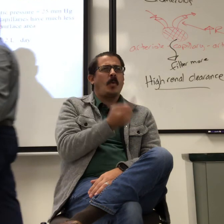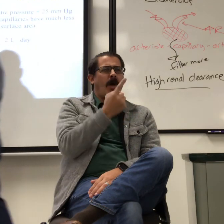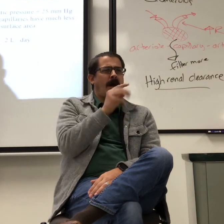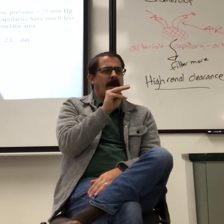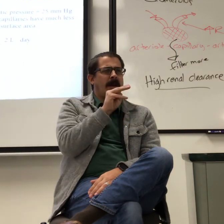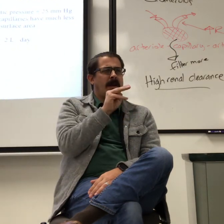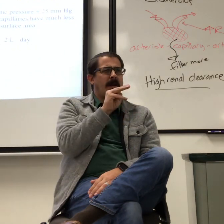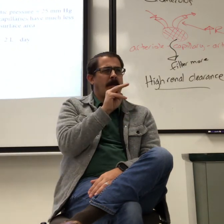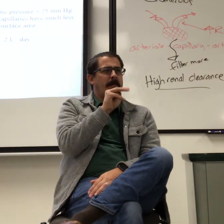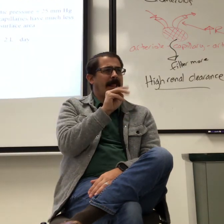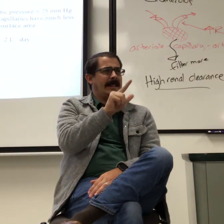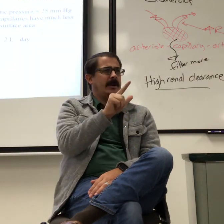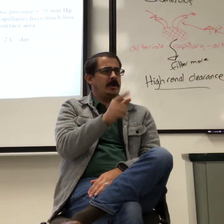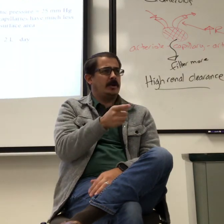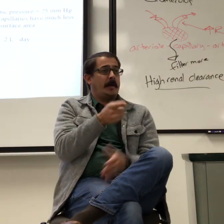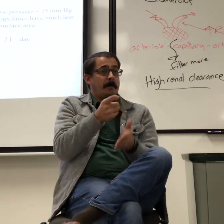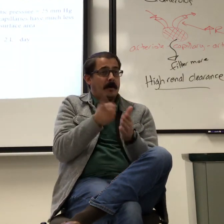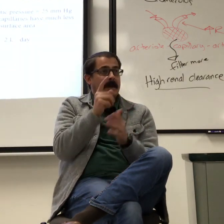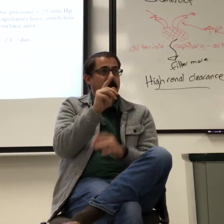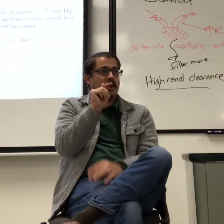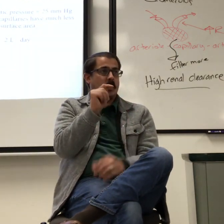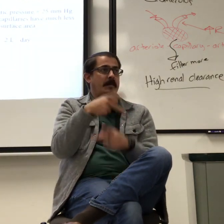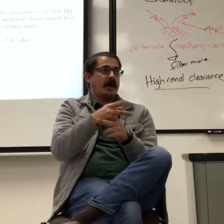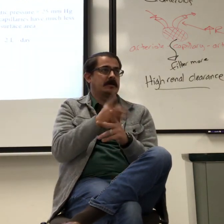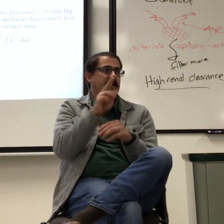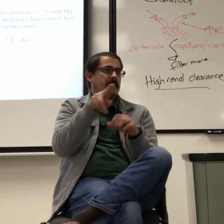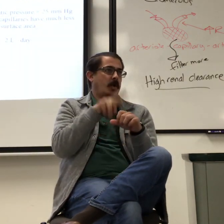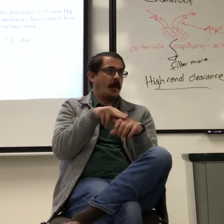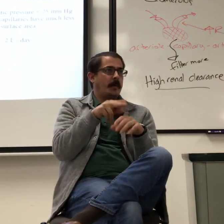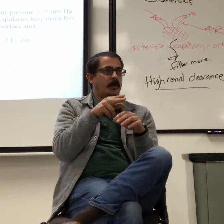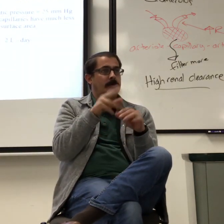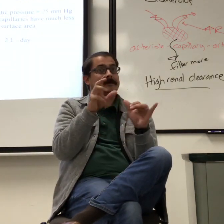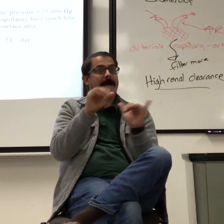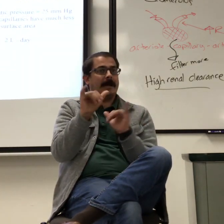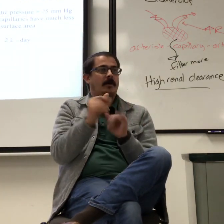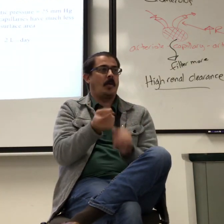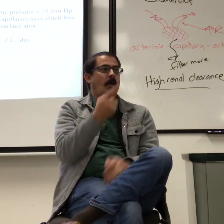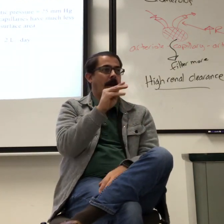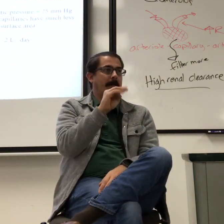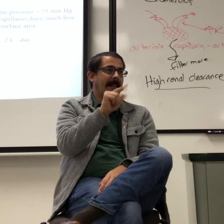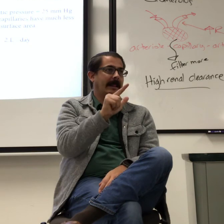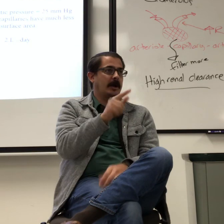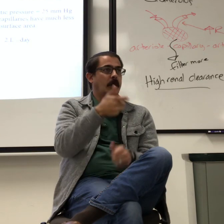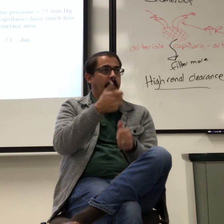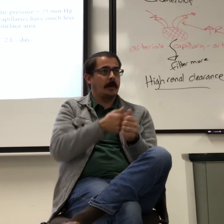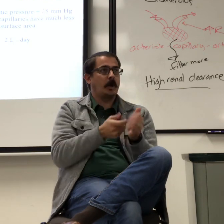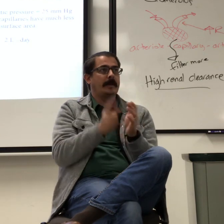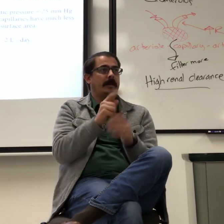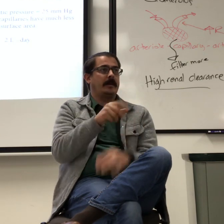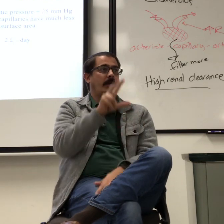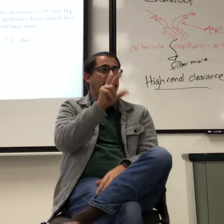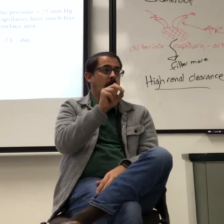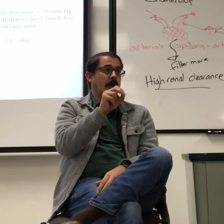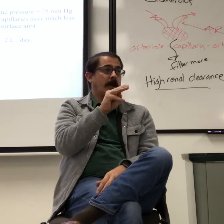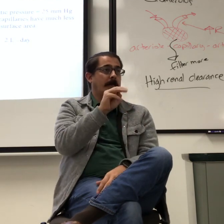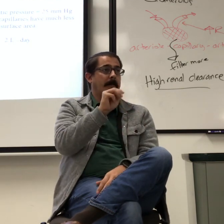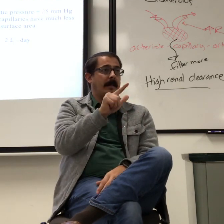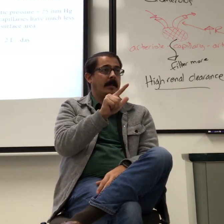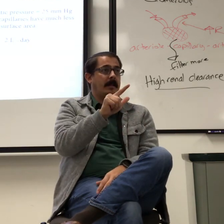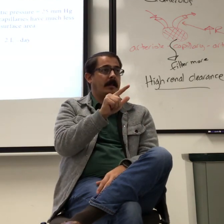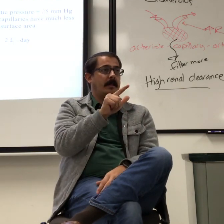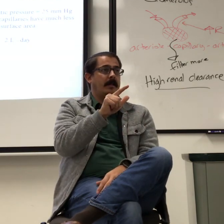minute. Urine production, that's kind of the normal textbook standard, 1 ml a minute. 30 mils every